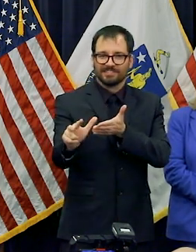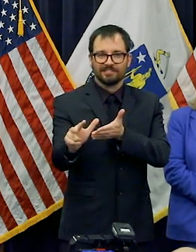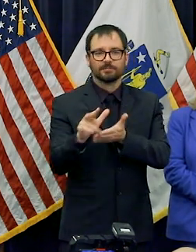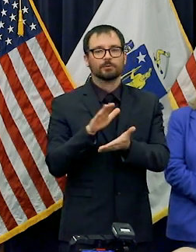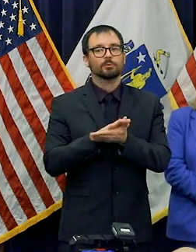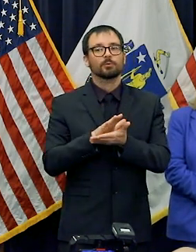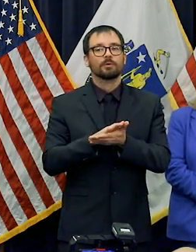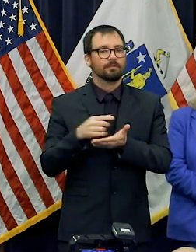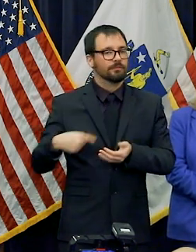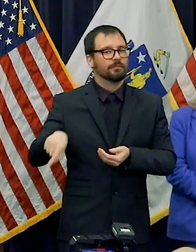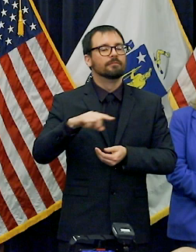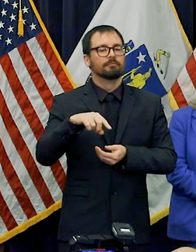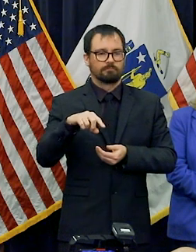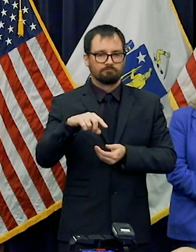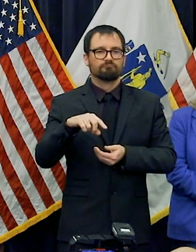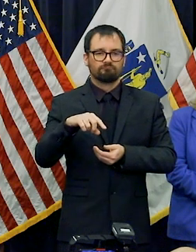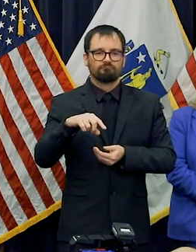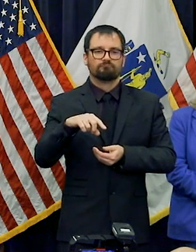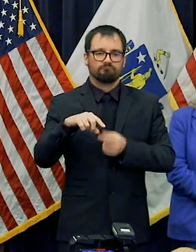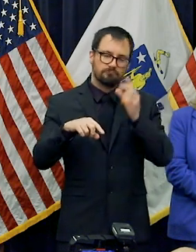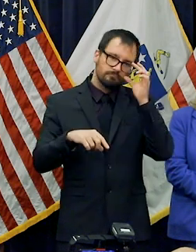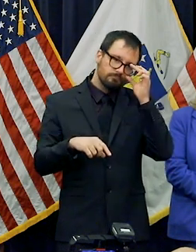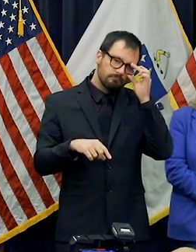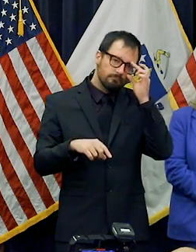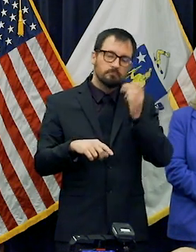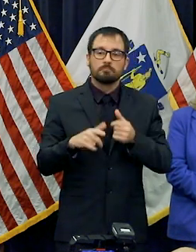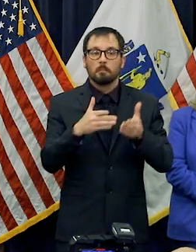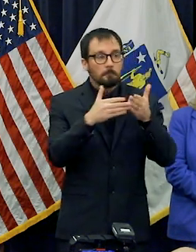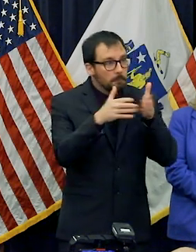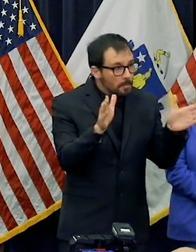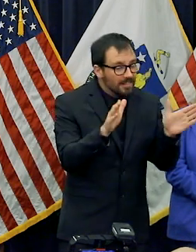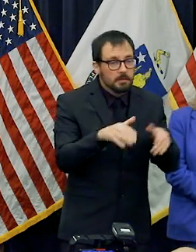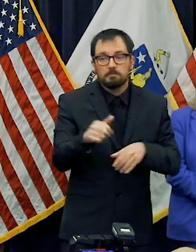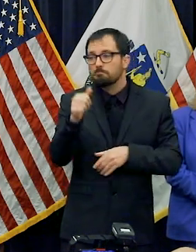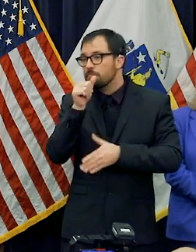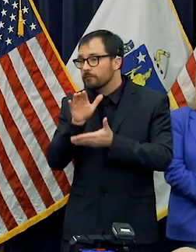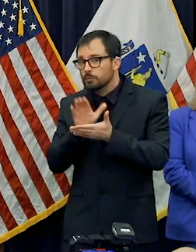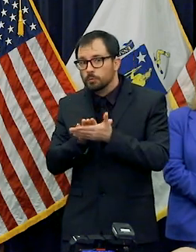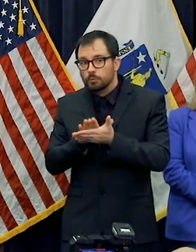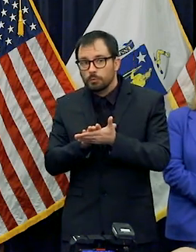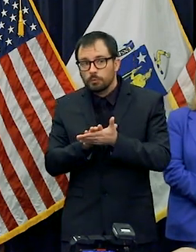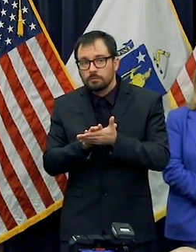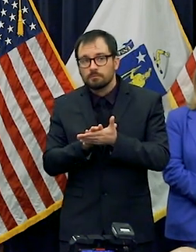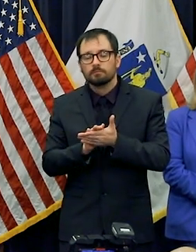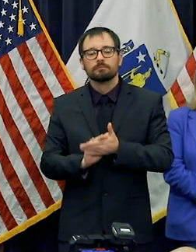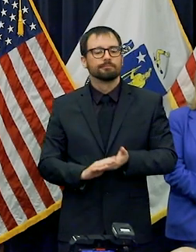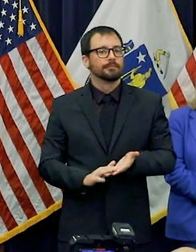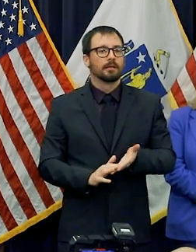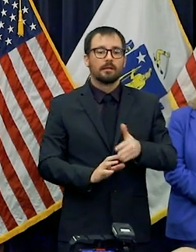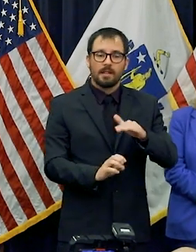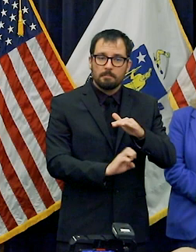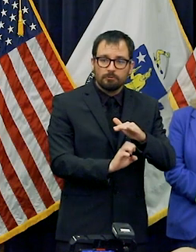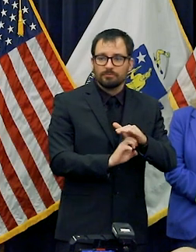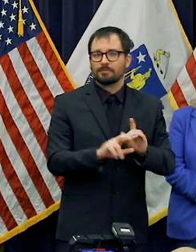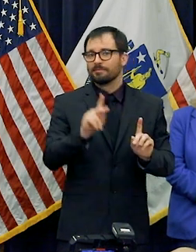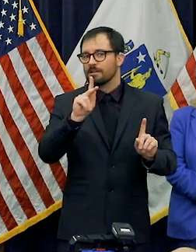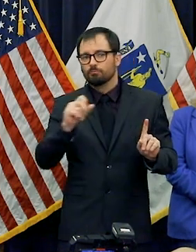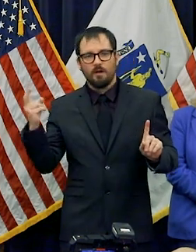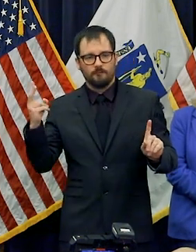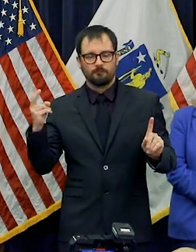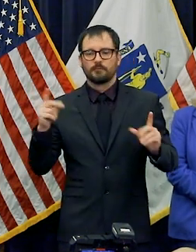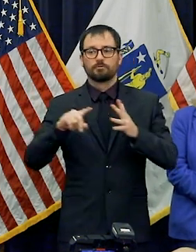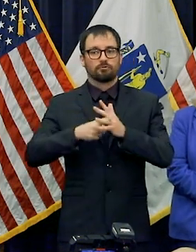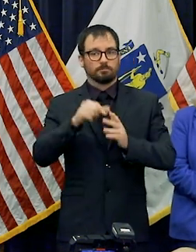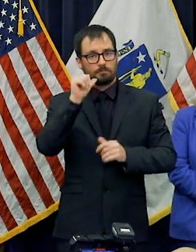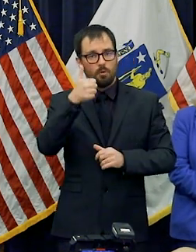purposes at all public and private elementary and secondary K-12 schools in the Commonwealth beginning tomorrow, March 17th. A